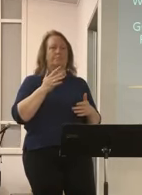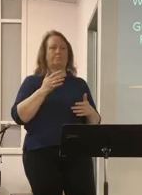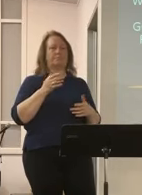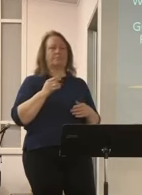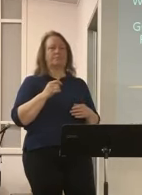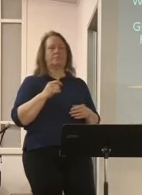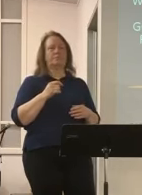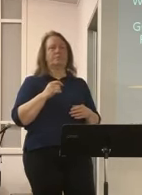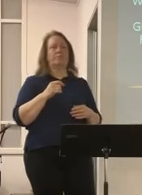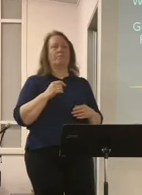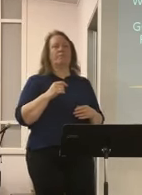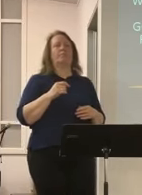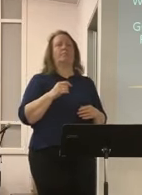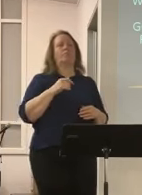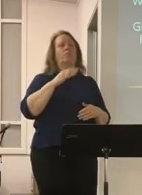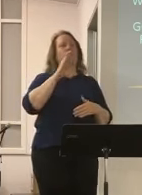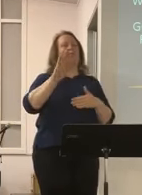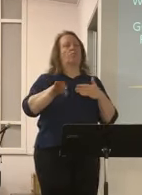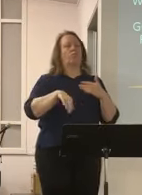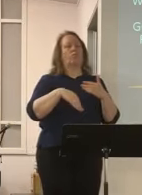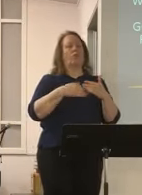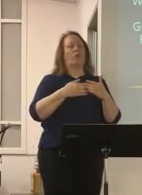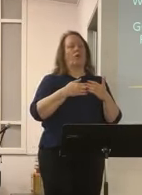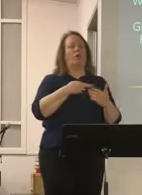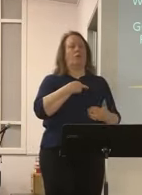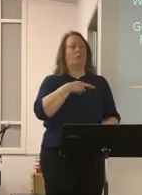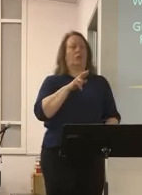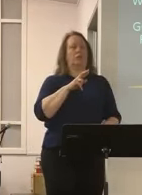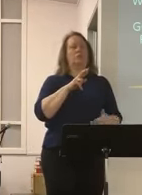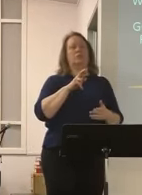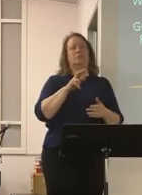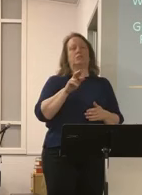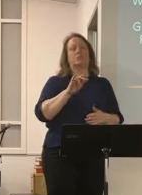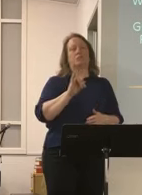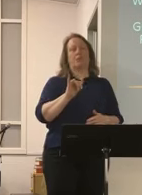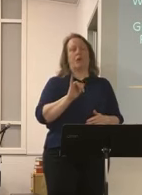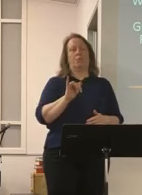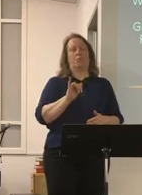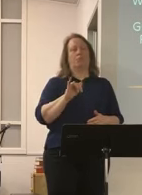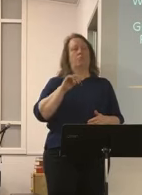this, people will say all religions are the same. And I always say,